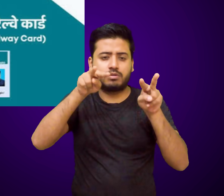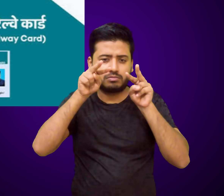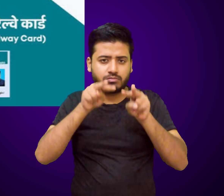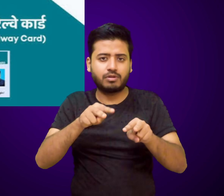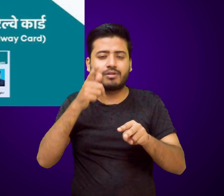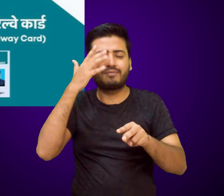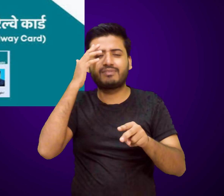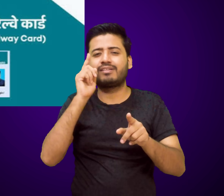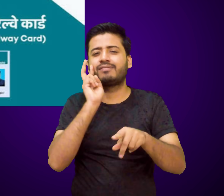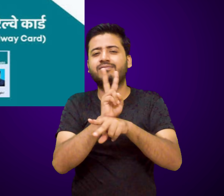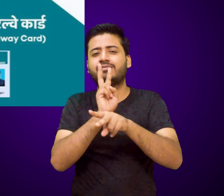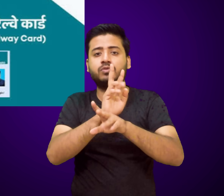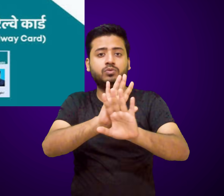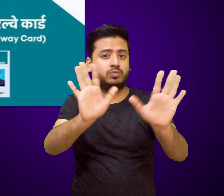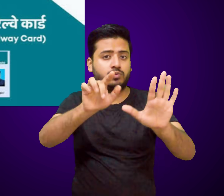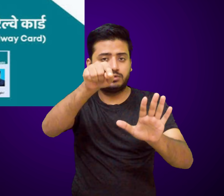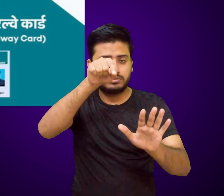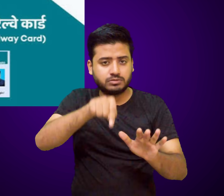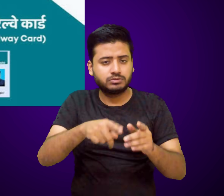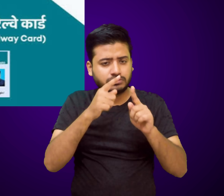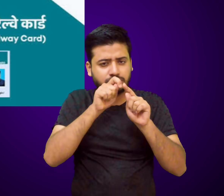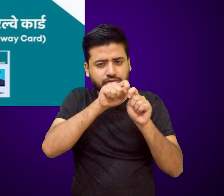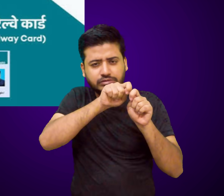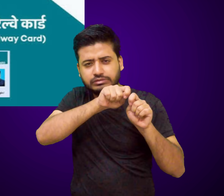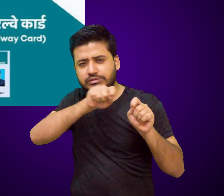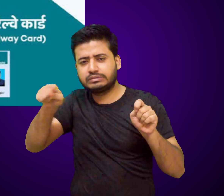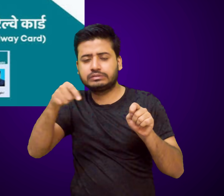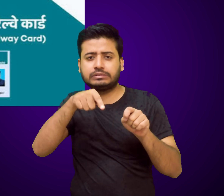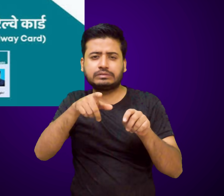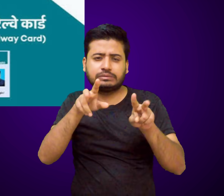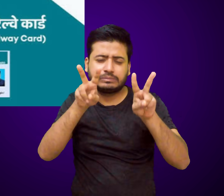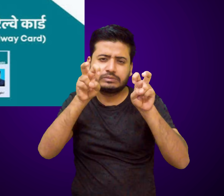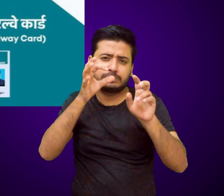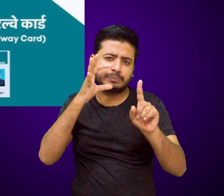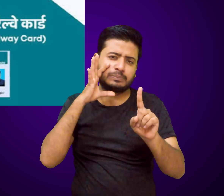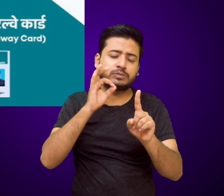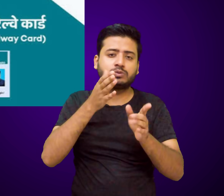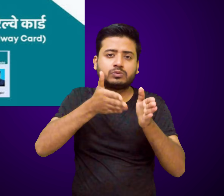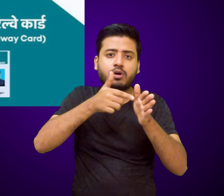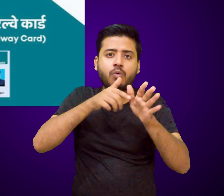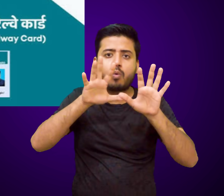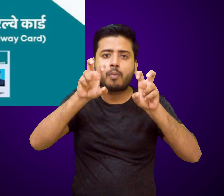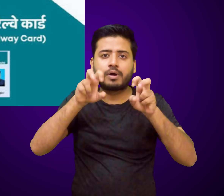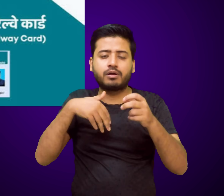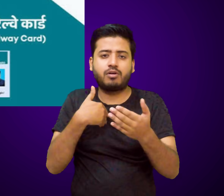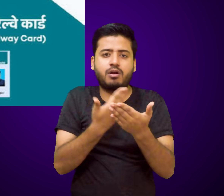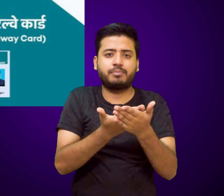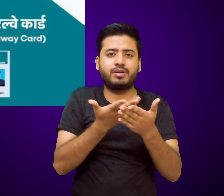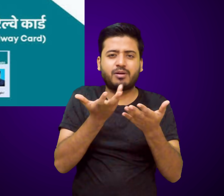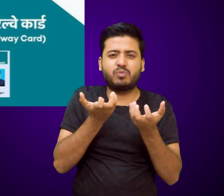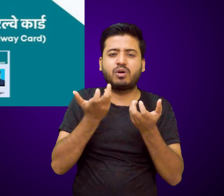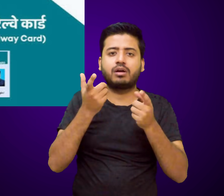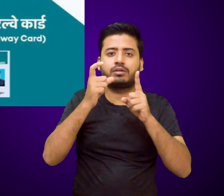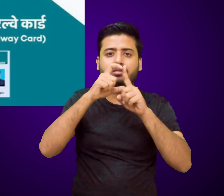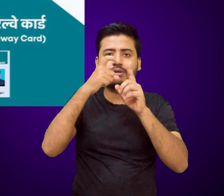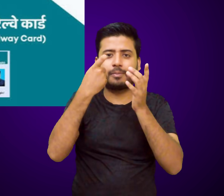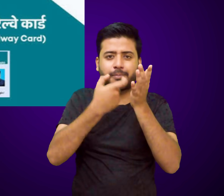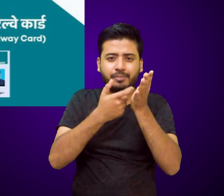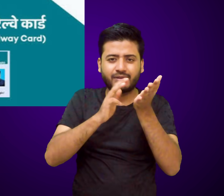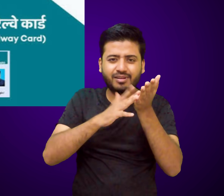or incorrect documents. Applications can be rejected if required documents, such as address proof, identity proof, or